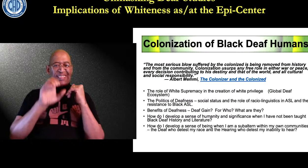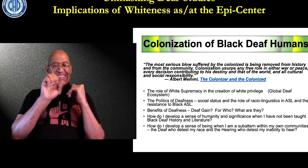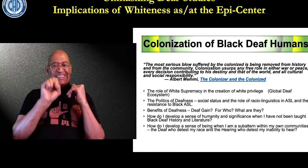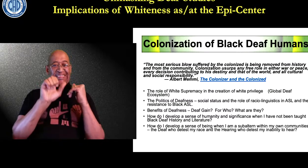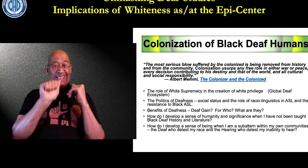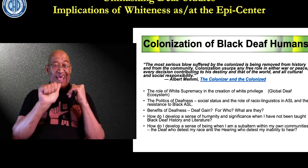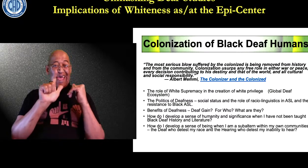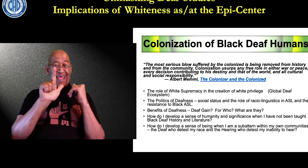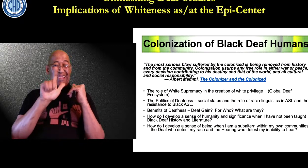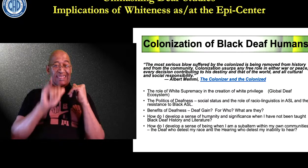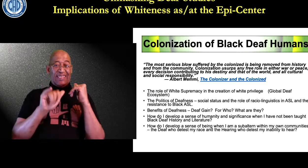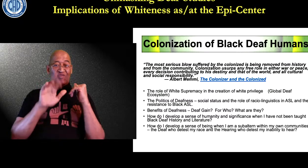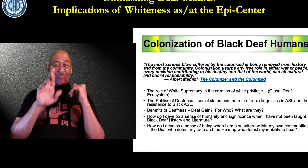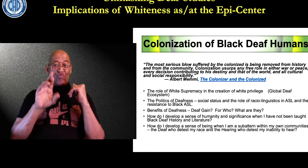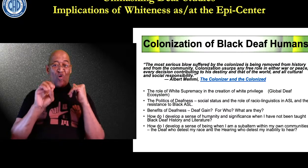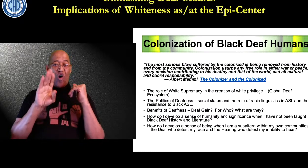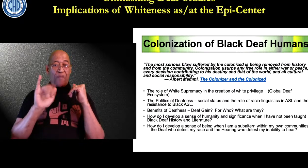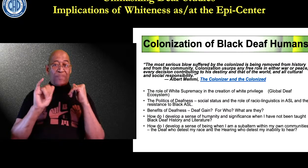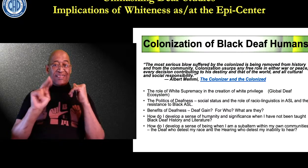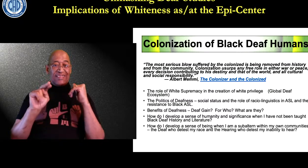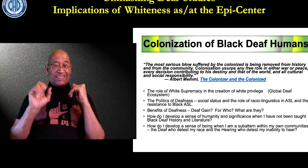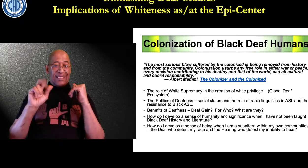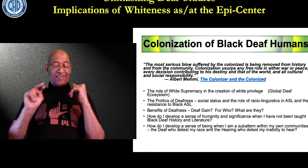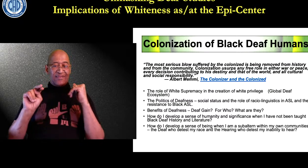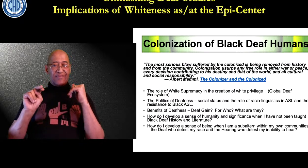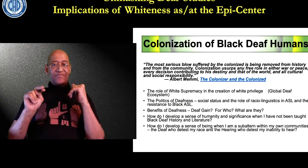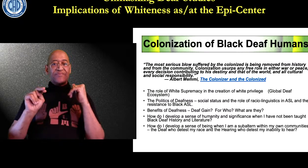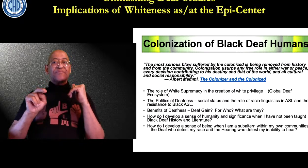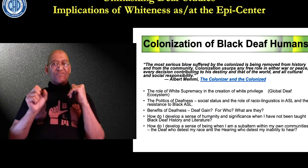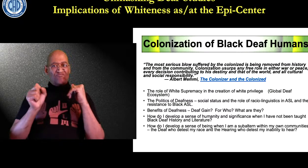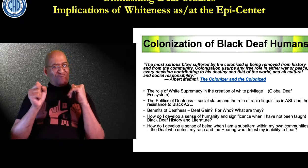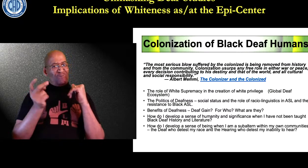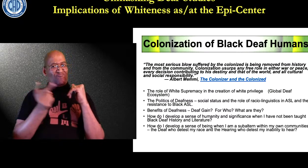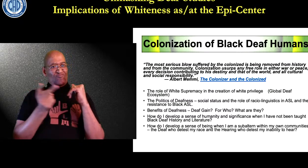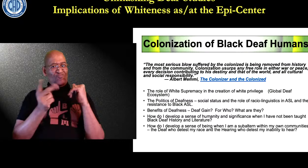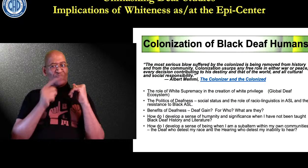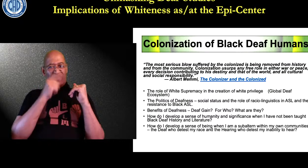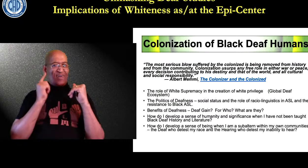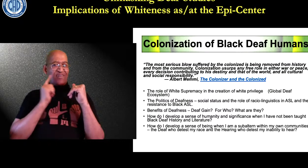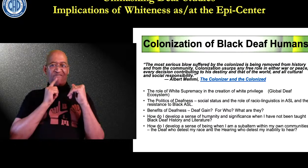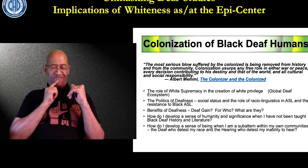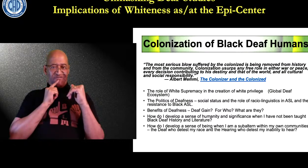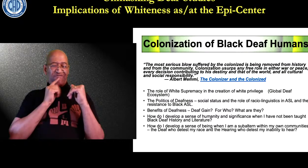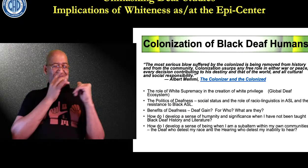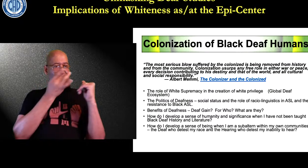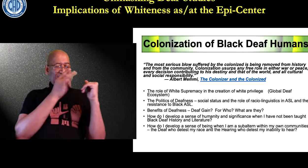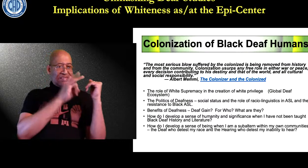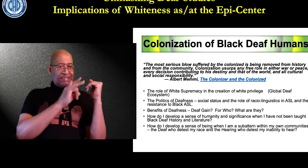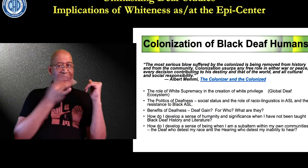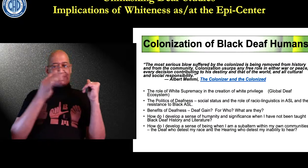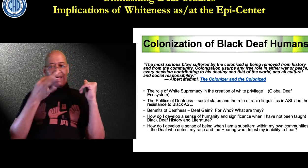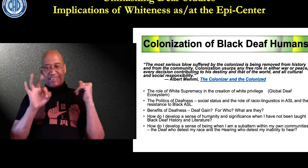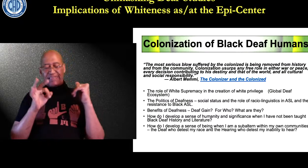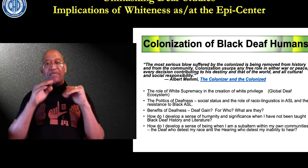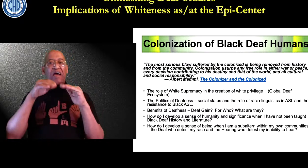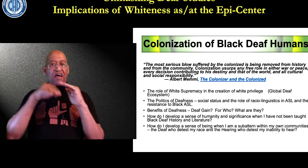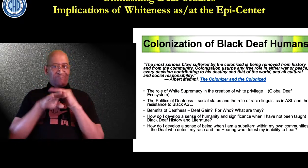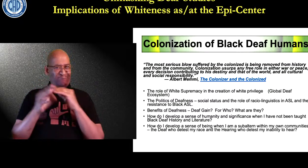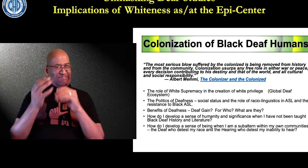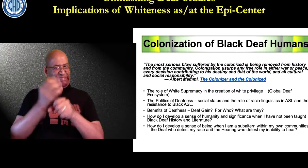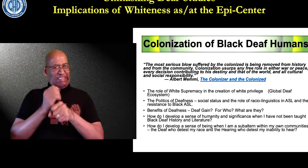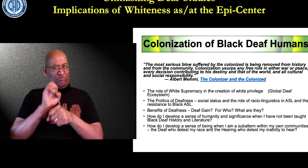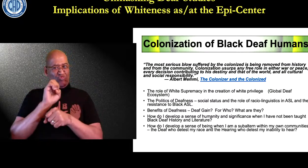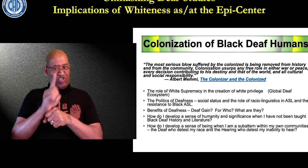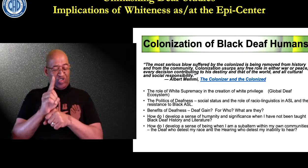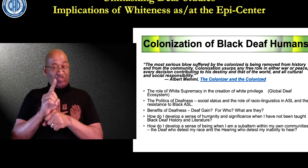1819, a Black female also entered the school. and that was Sally